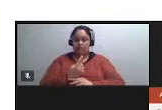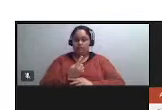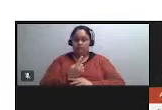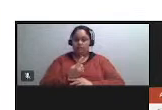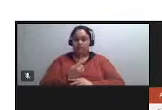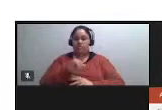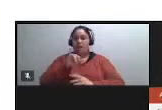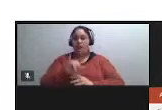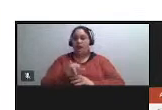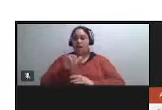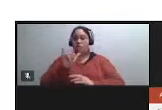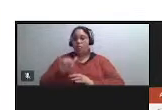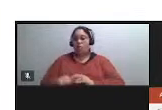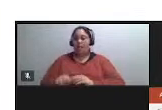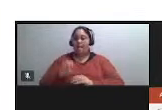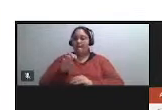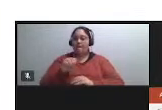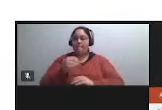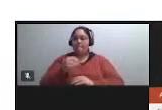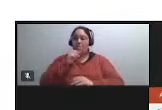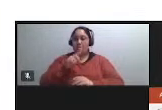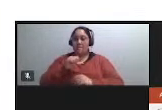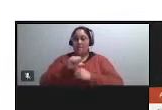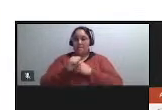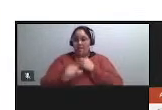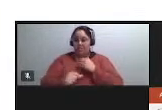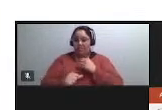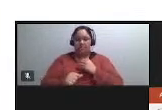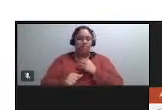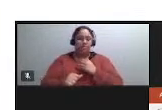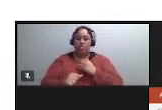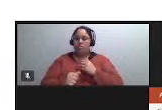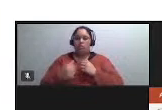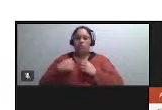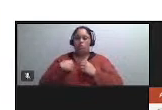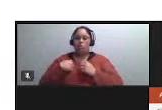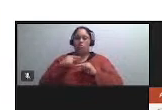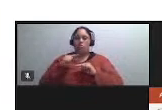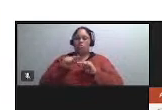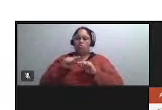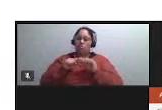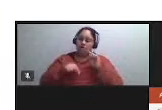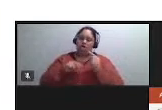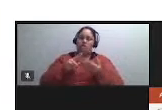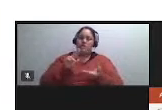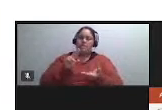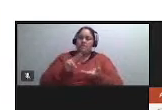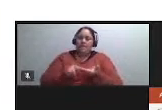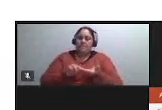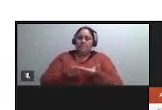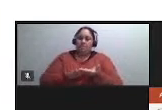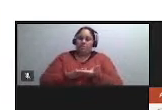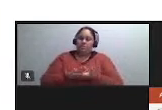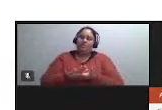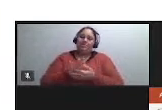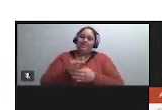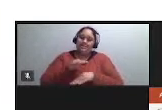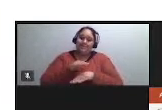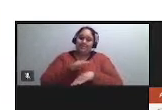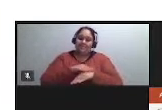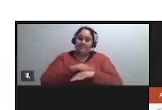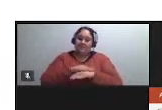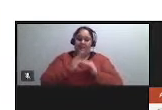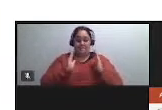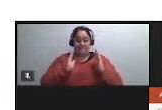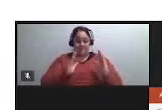the IYM for that specific month was not, we weren't able to publish it within the time